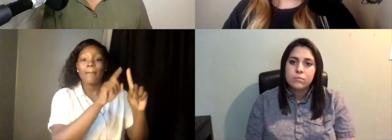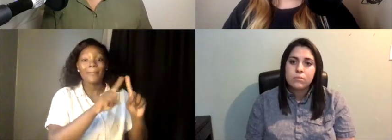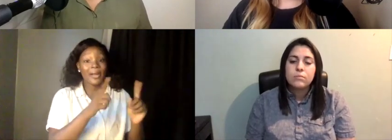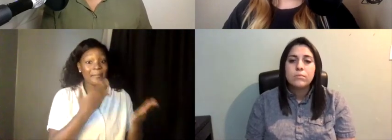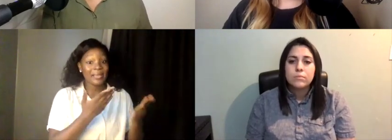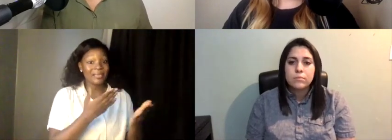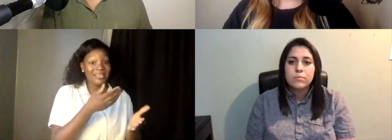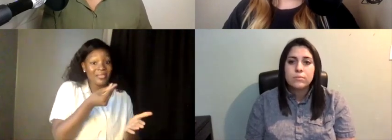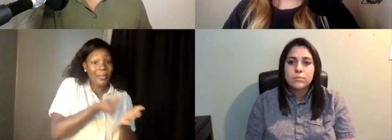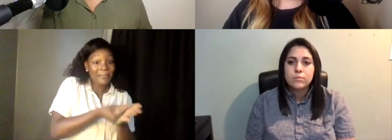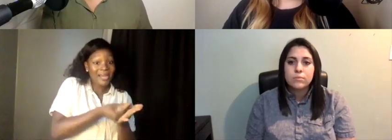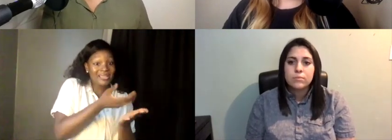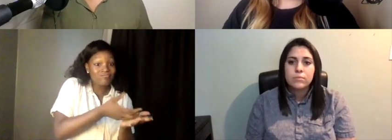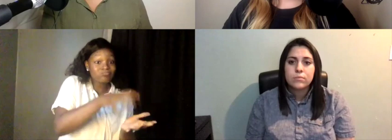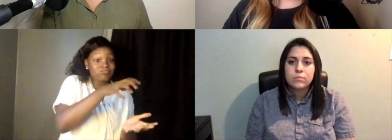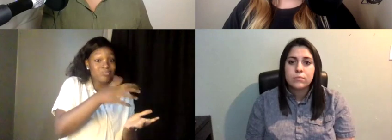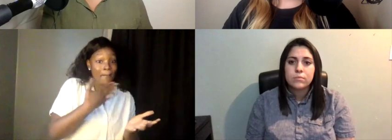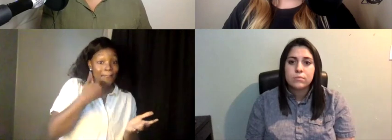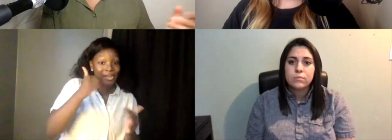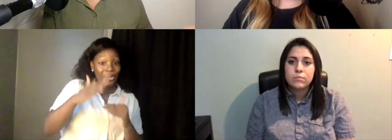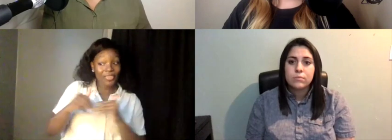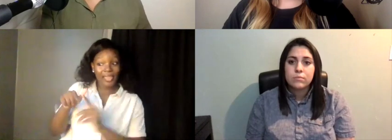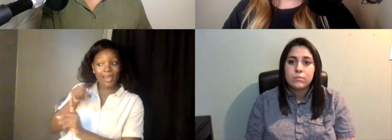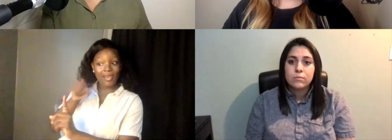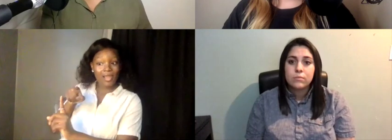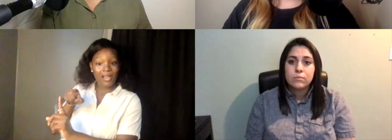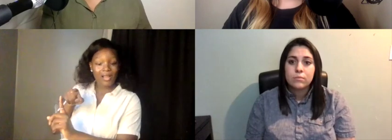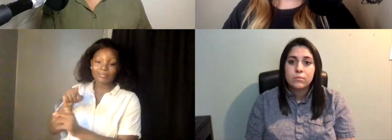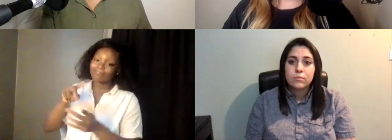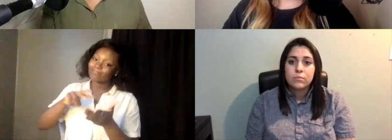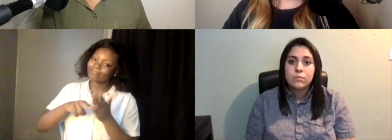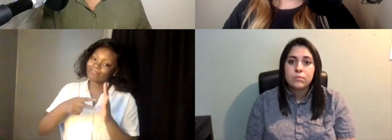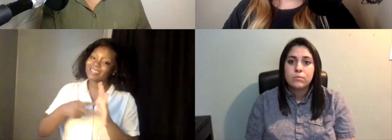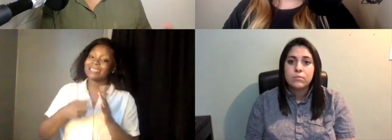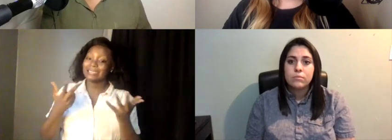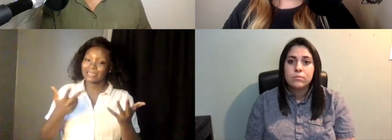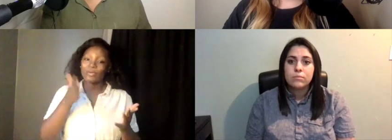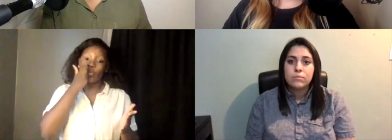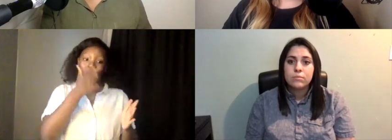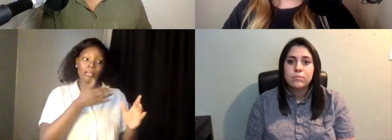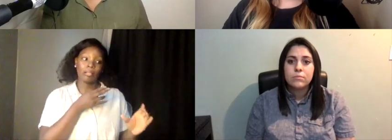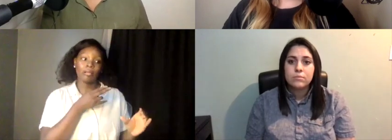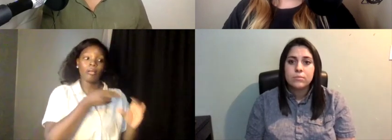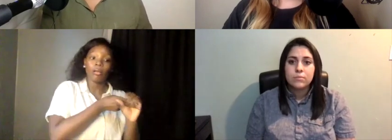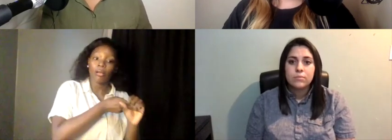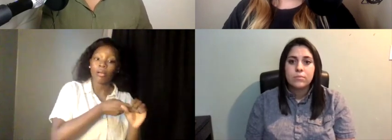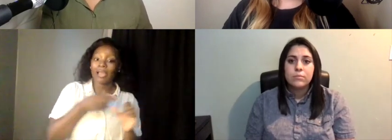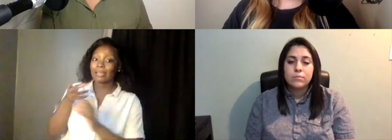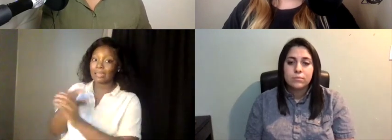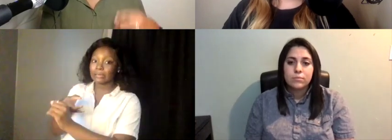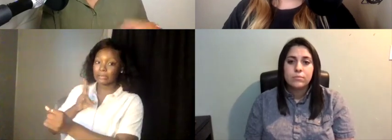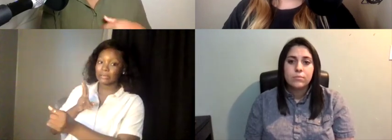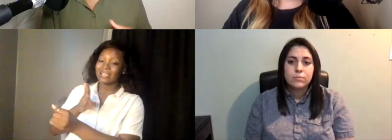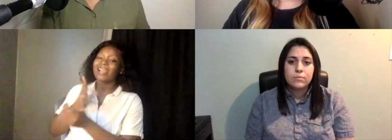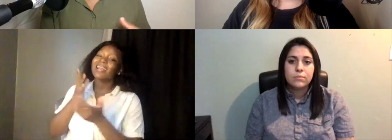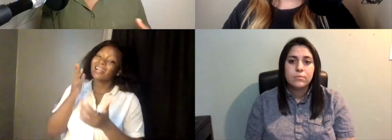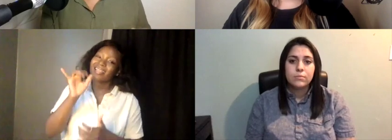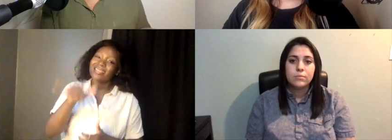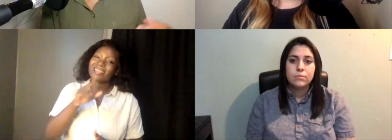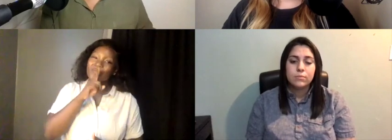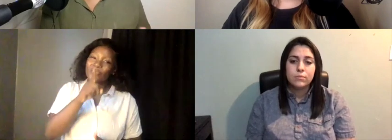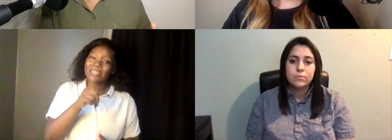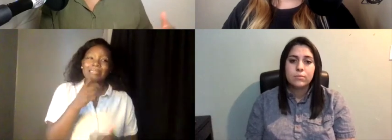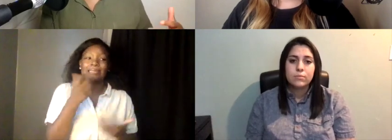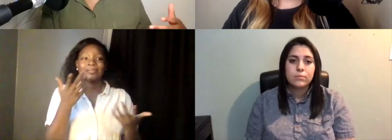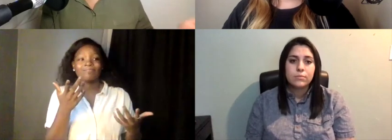which really just says also a lot about our economy and how much pressure there is to not just survive, right?